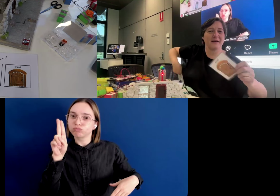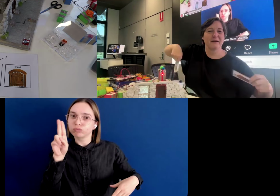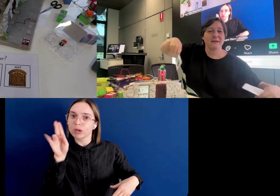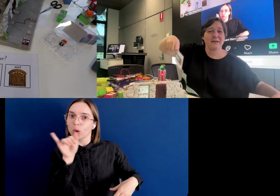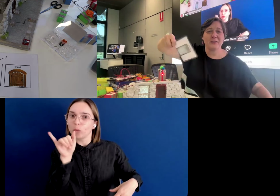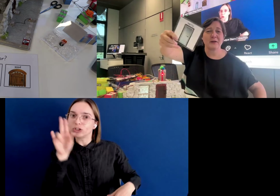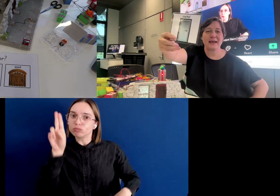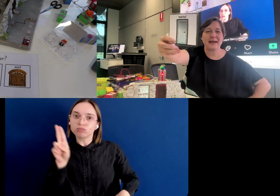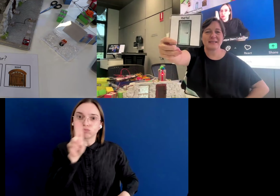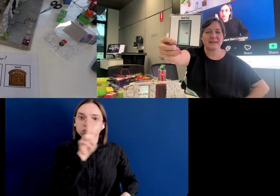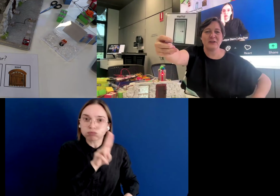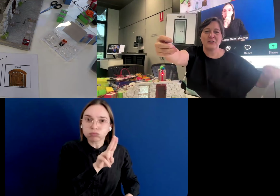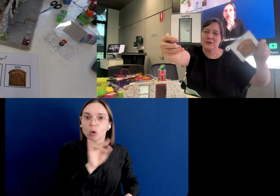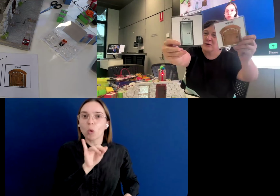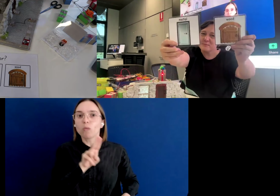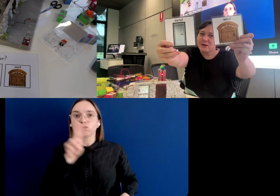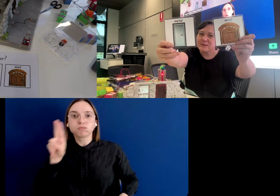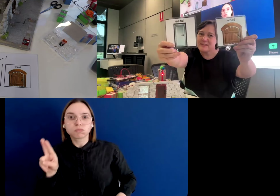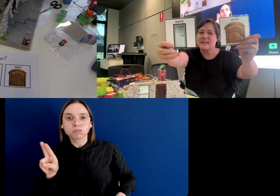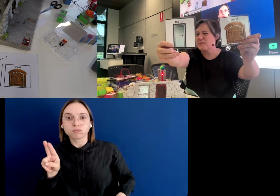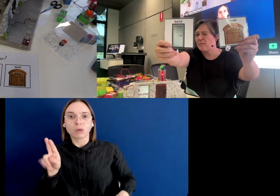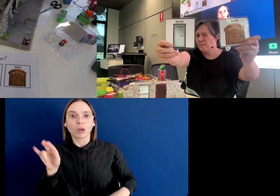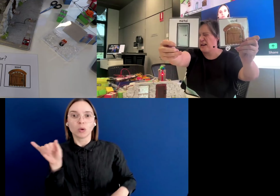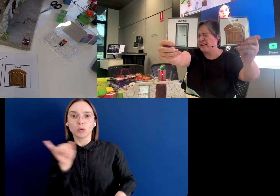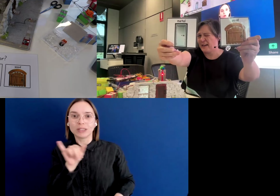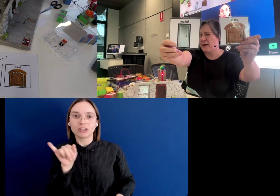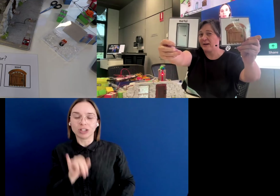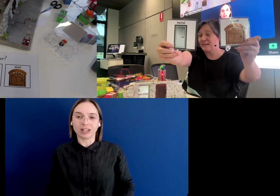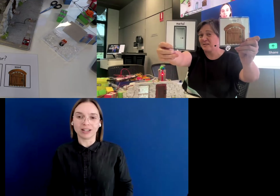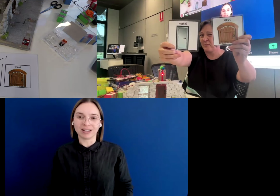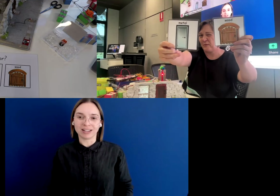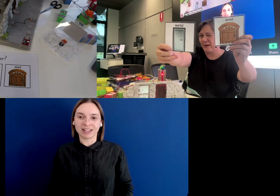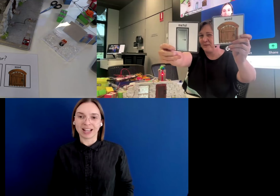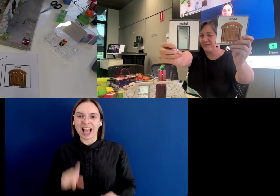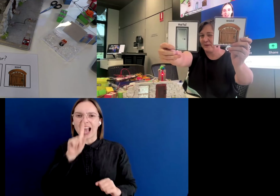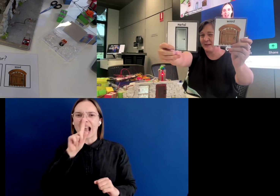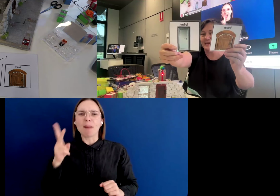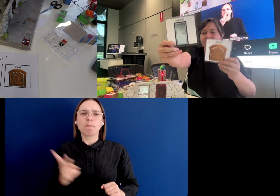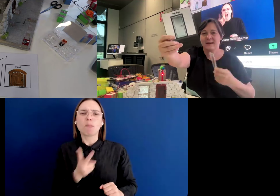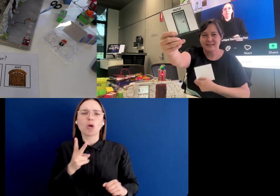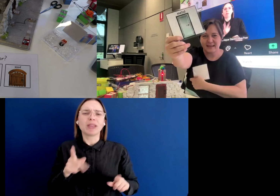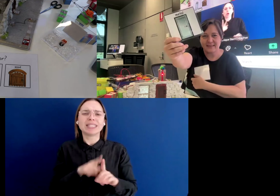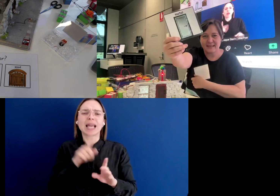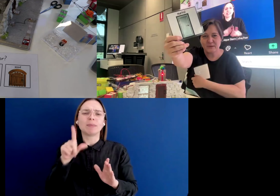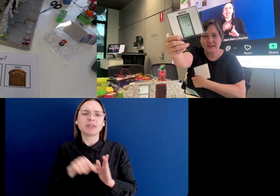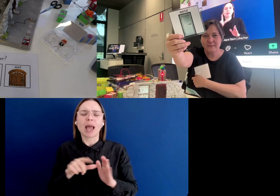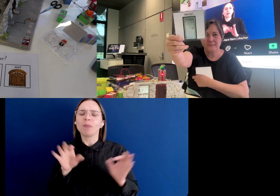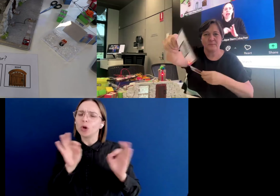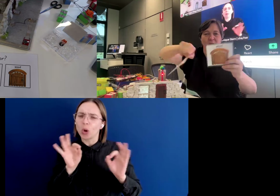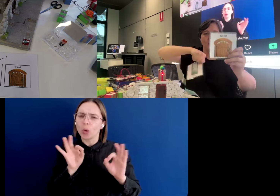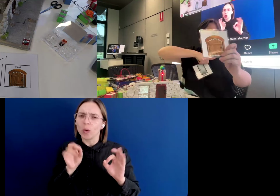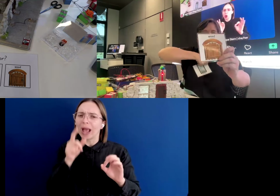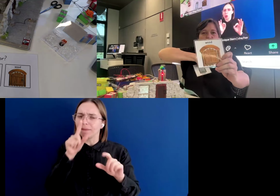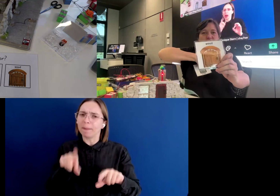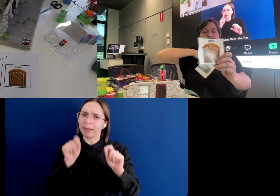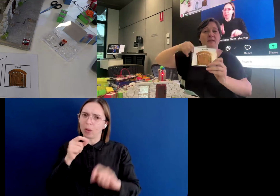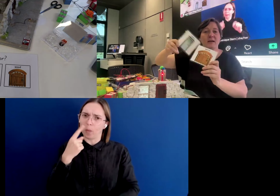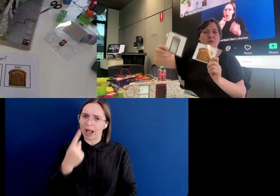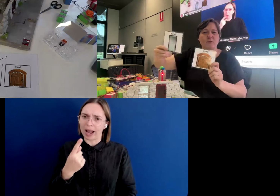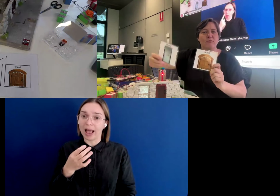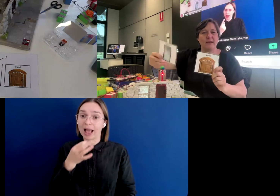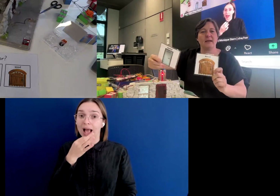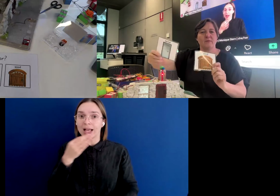Which one? You're not allowed to, not both at the same time. Yeah, that one, because I'll be right, whichever one I say. It's like this one or